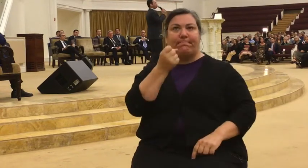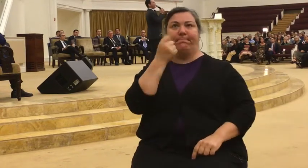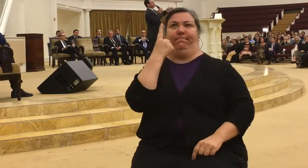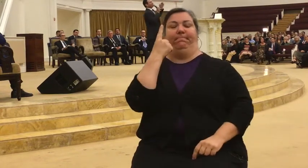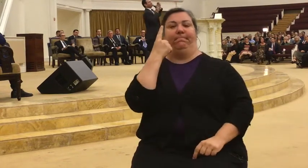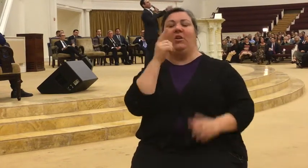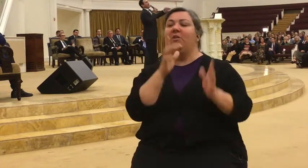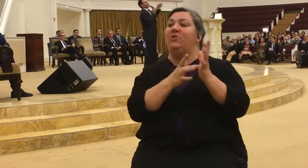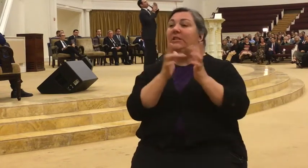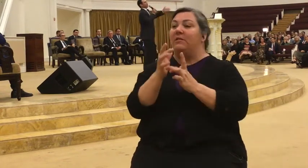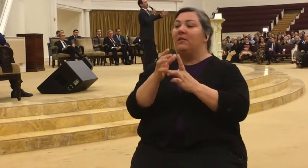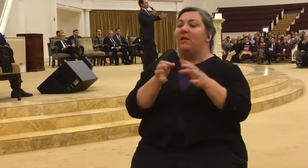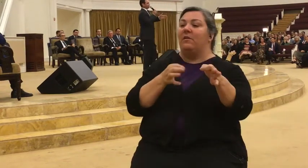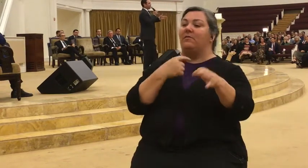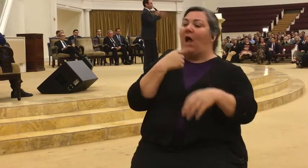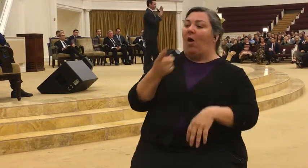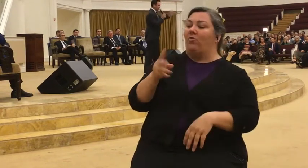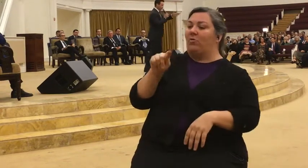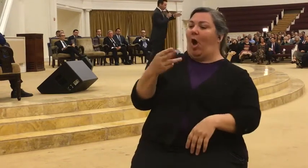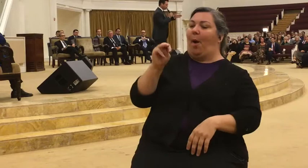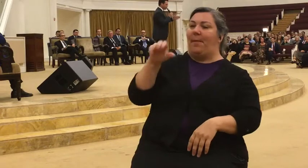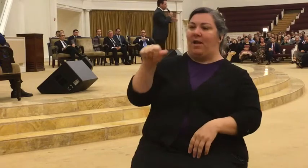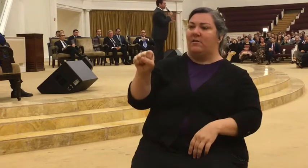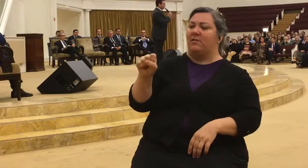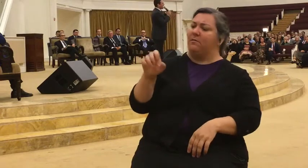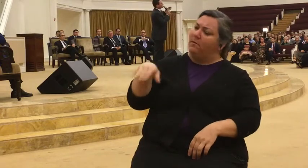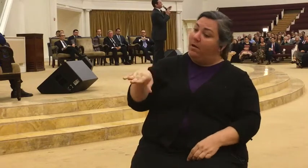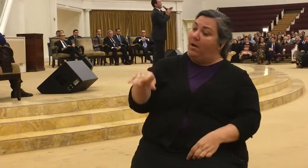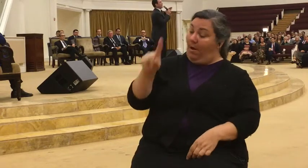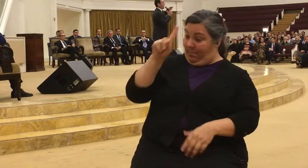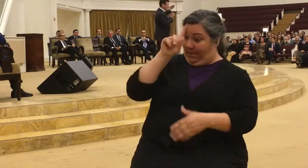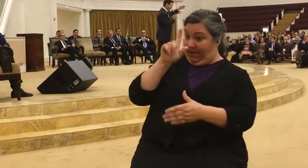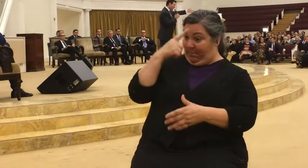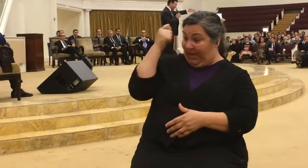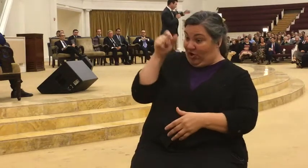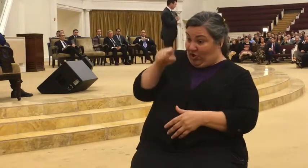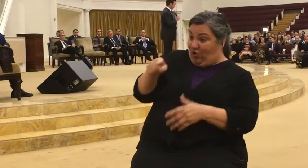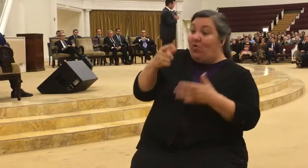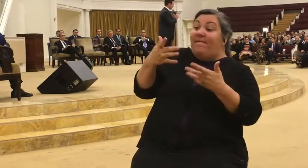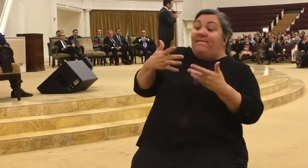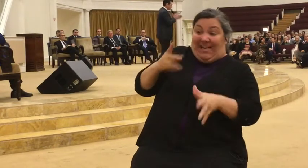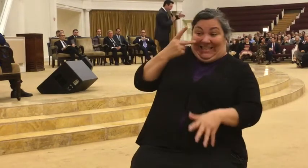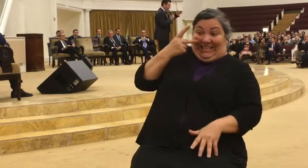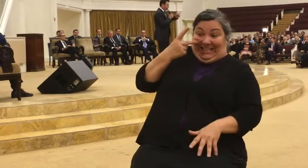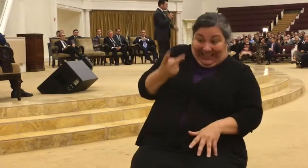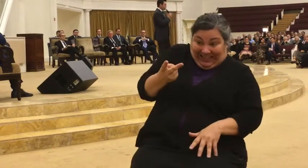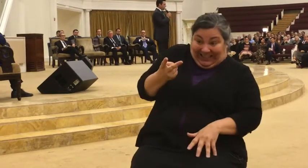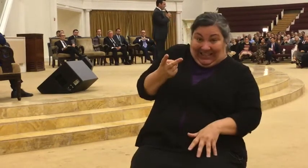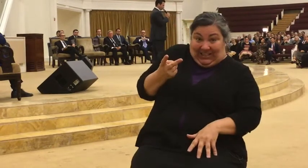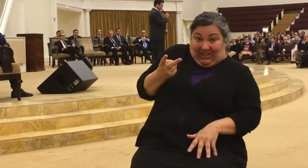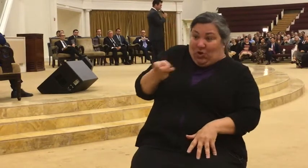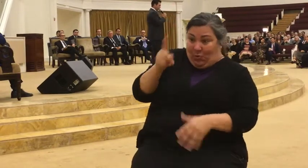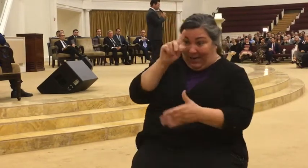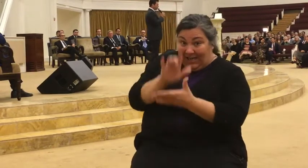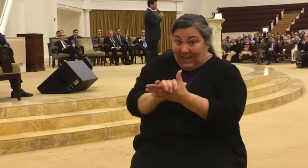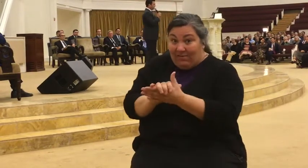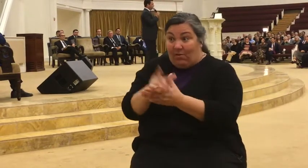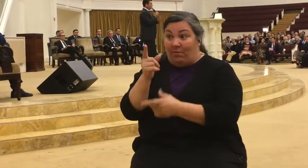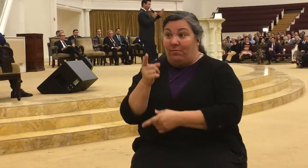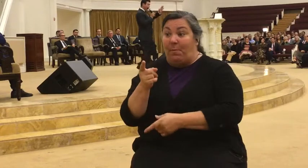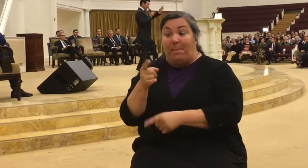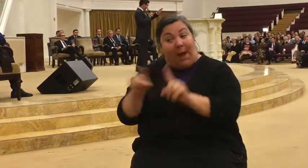And Jesus tells Thomas, "Thomas, because thou hast seen, thou hast